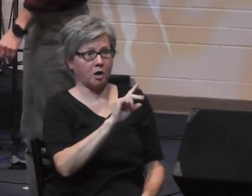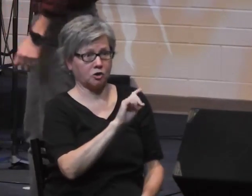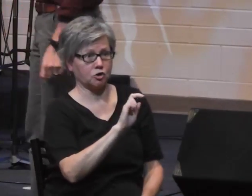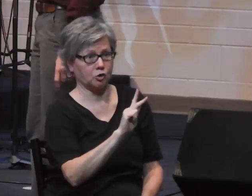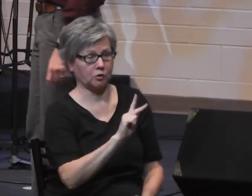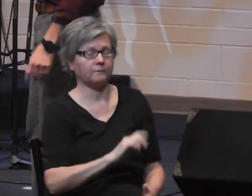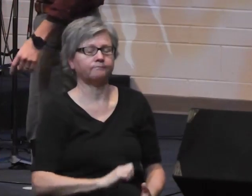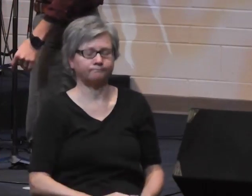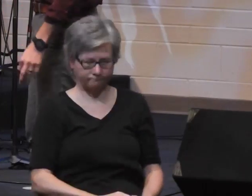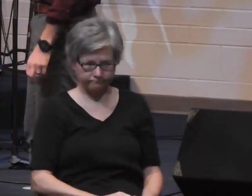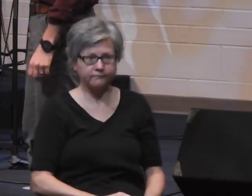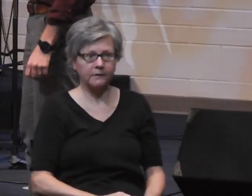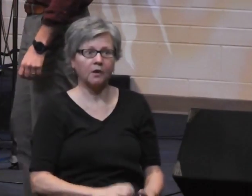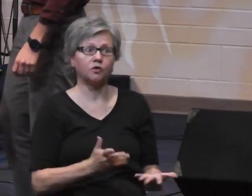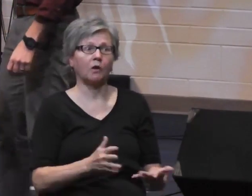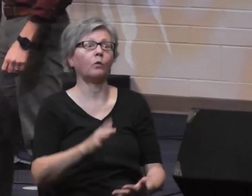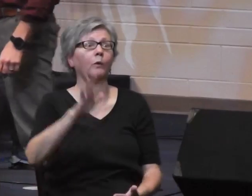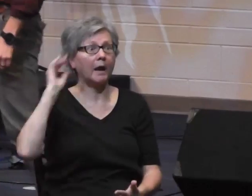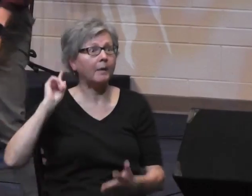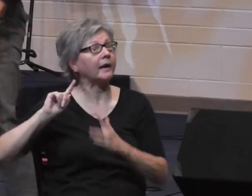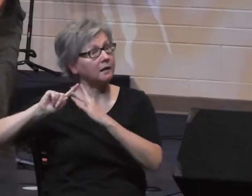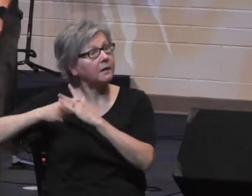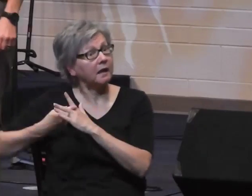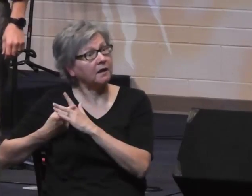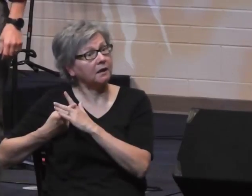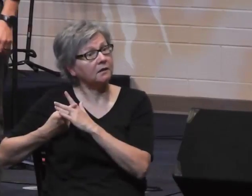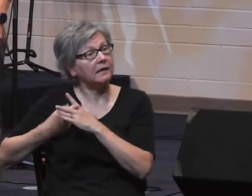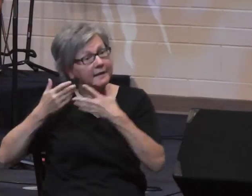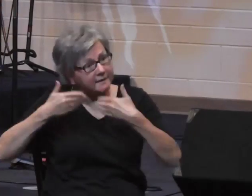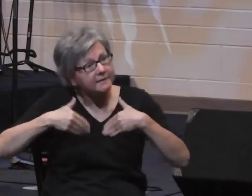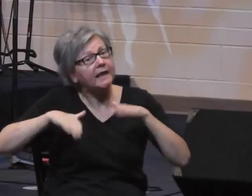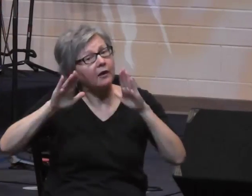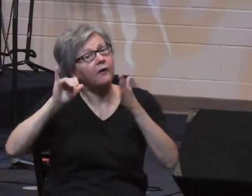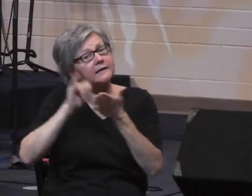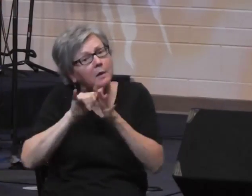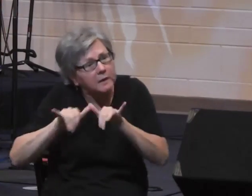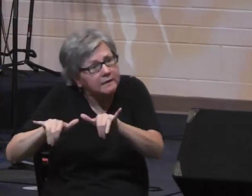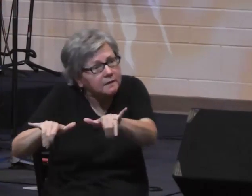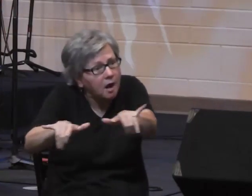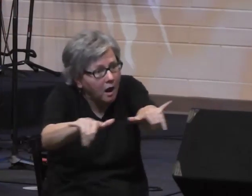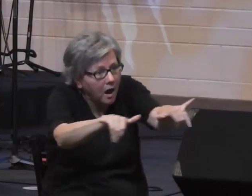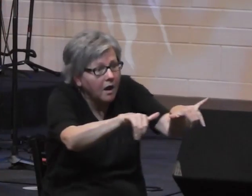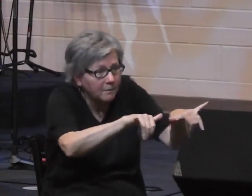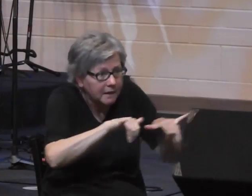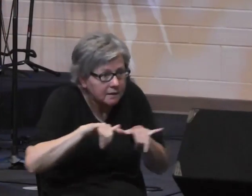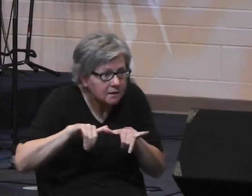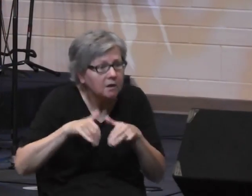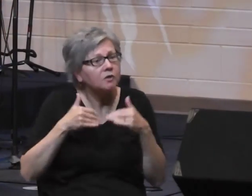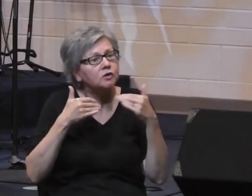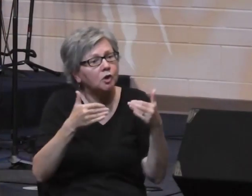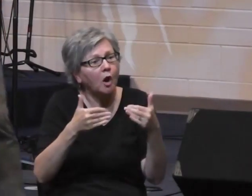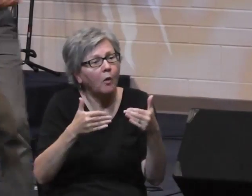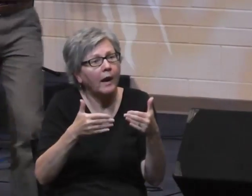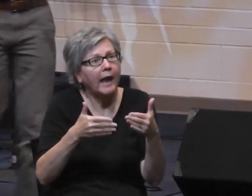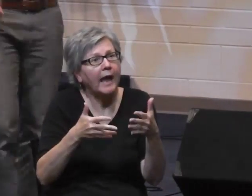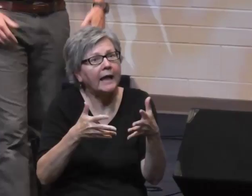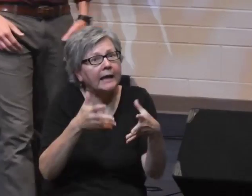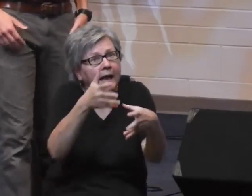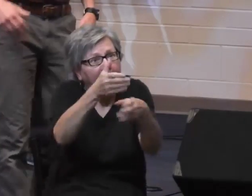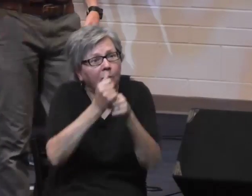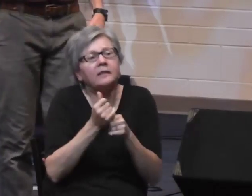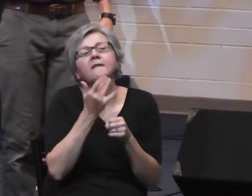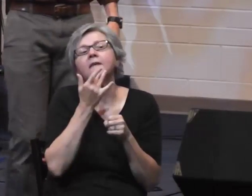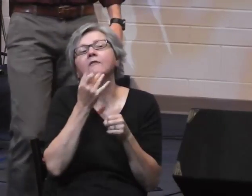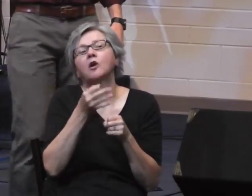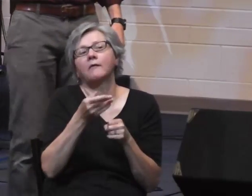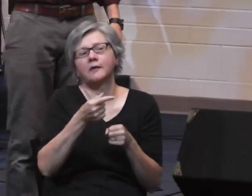of religious history, sacrifice was commonly practiced to win the favor of the gods. It's almost like, you know